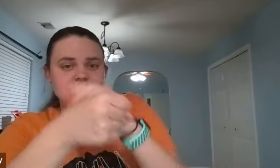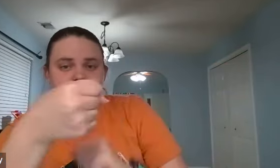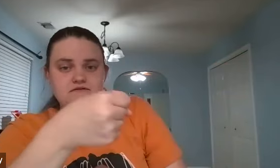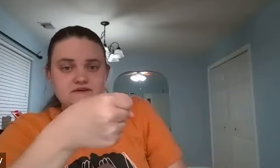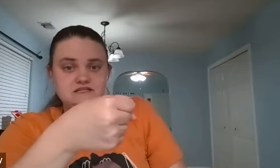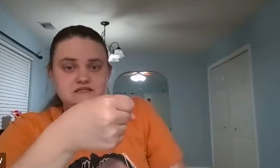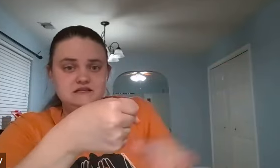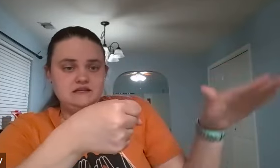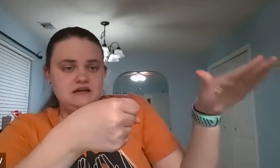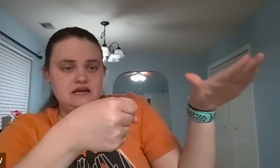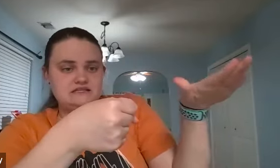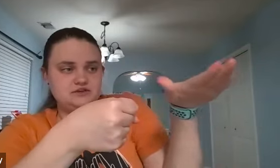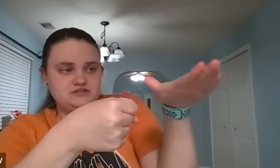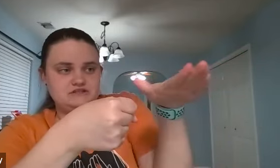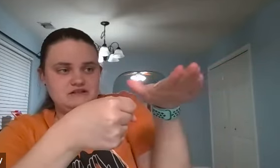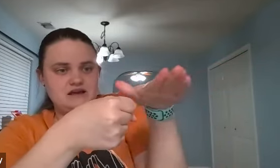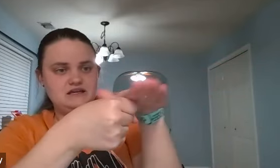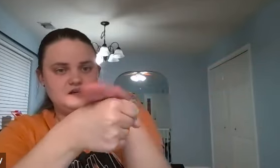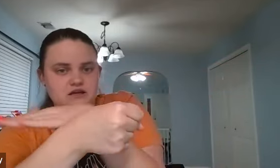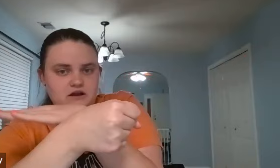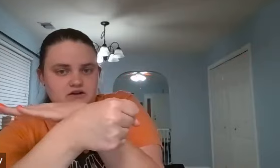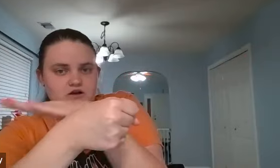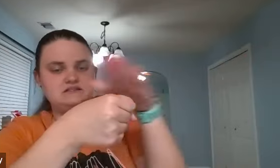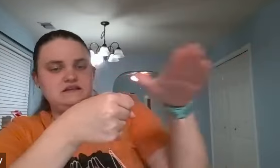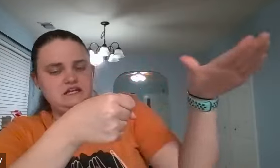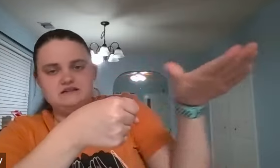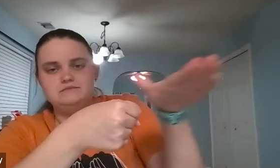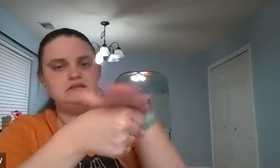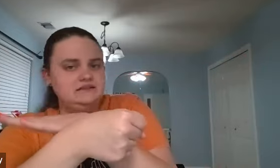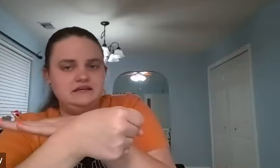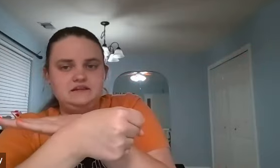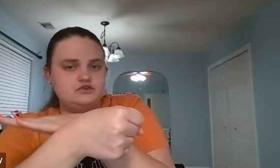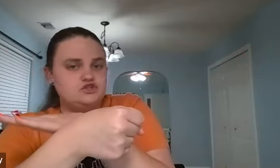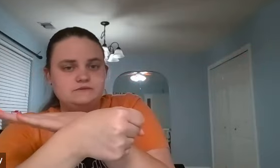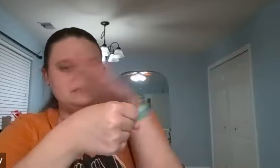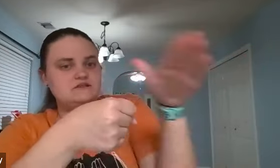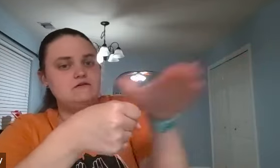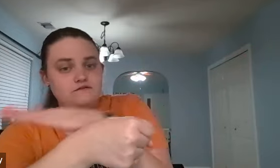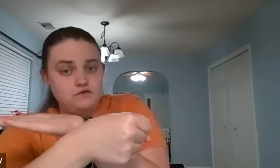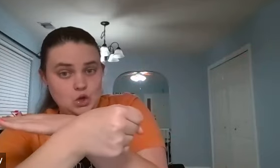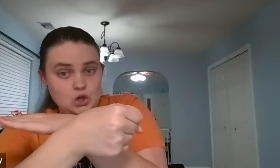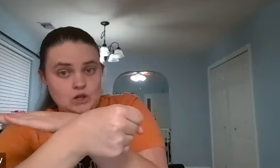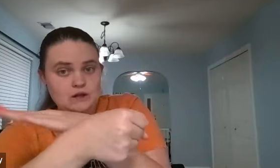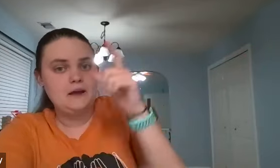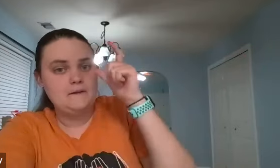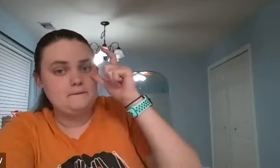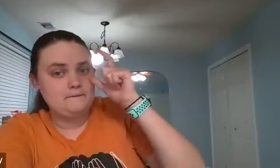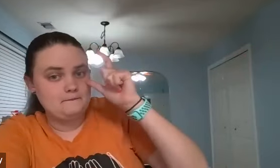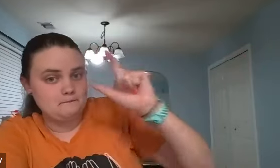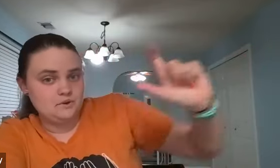have a fist and it's like you're sliding your hand across it. Like it is completely, there's no space. Full